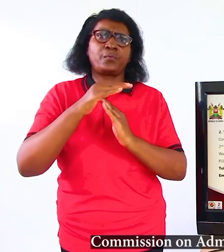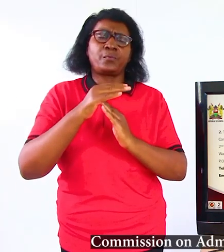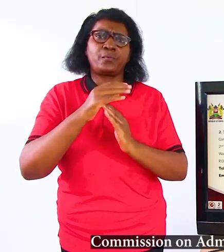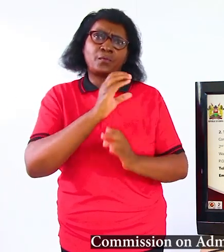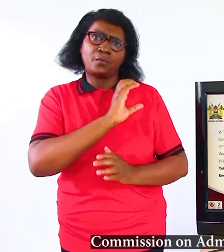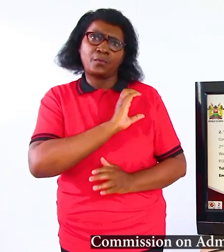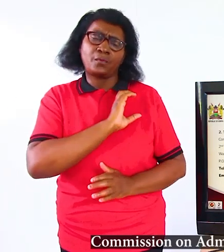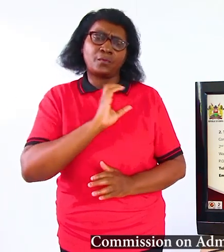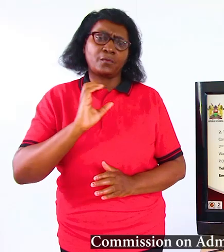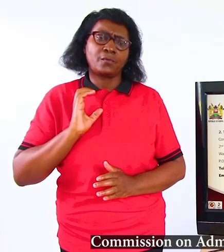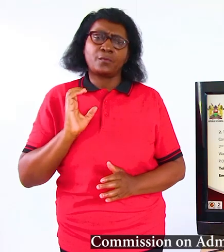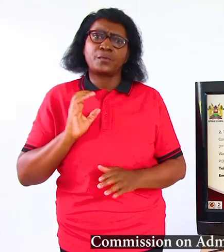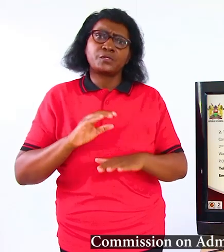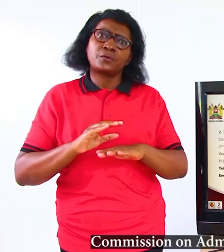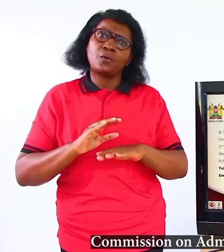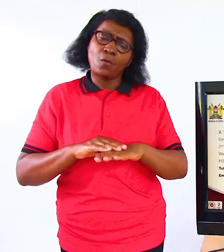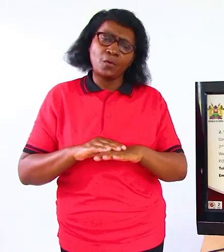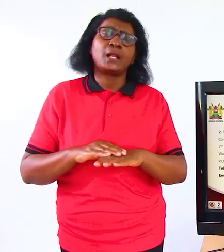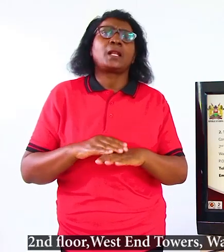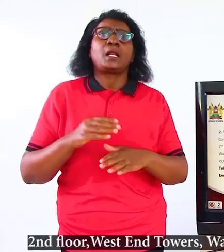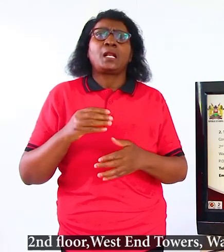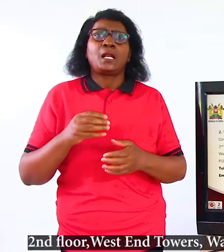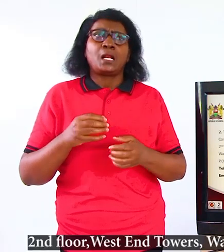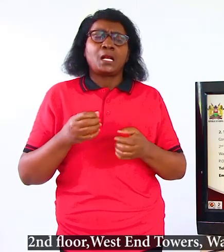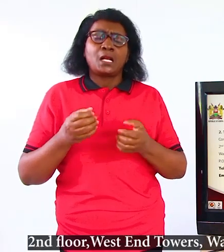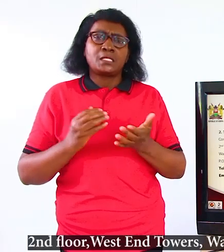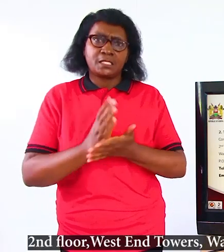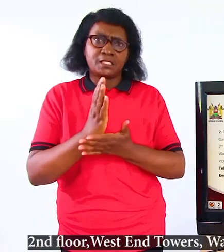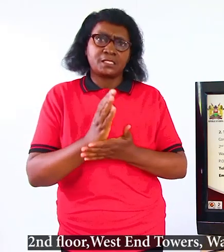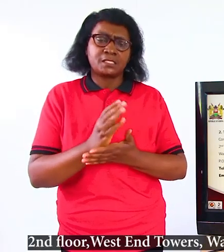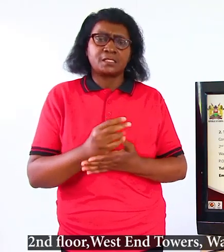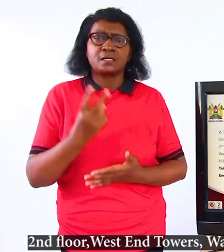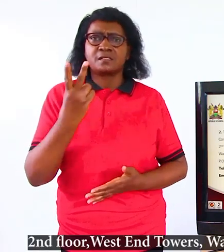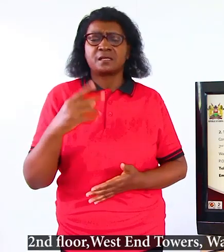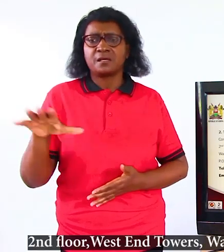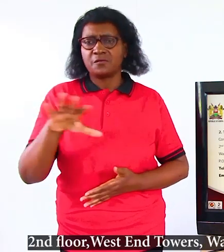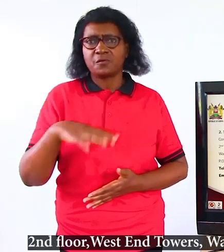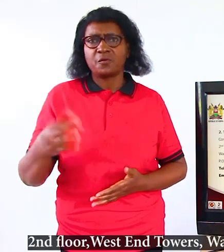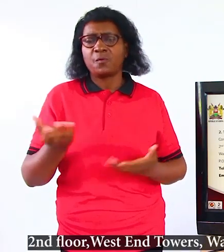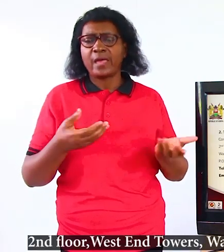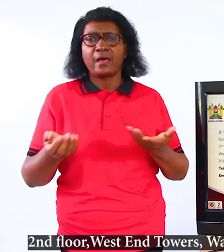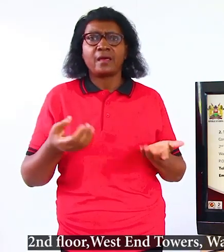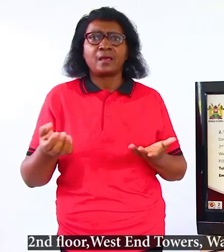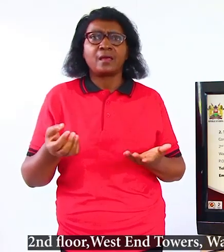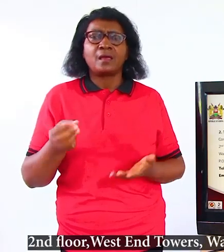Commission on Administrative Justice, 2nd floor, West End Towers, Waiyaki